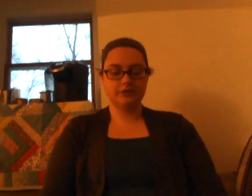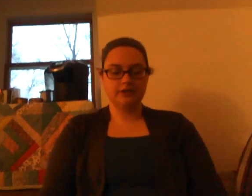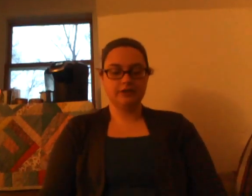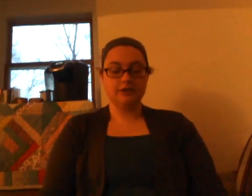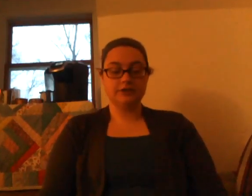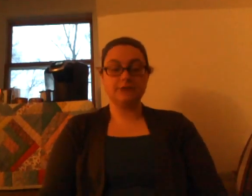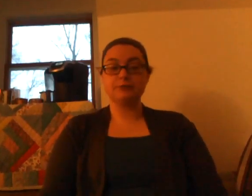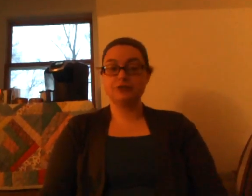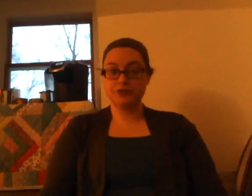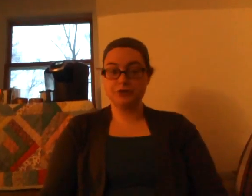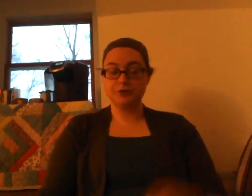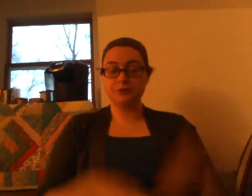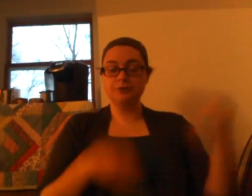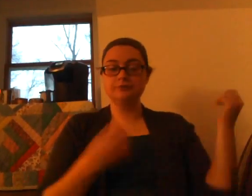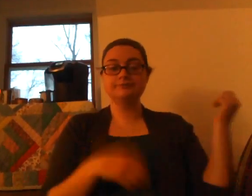Number 2.